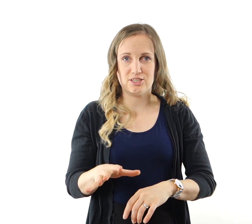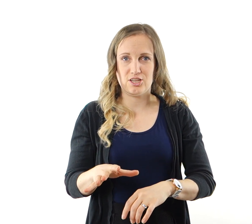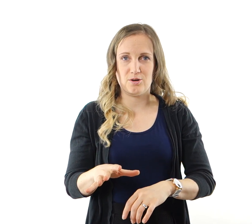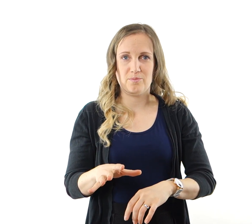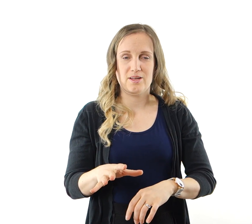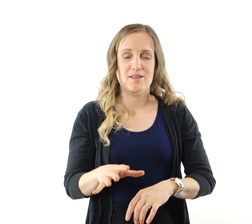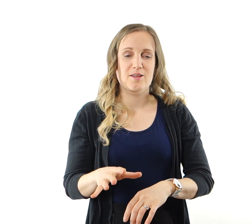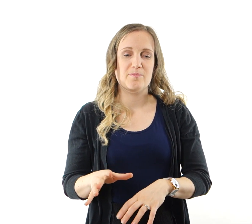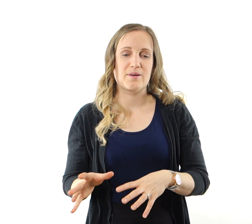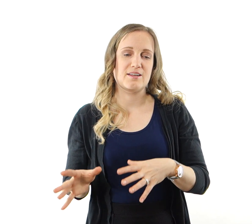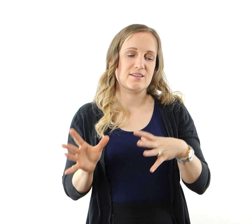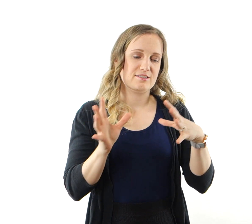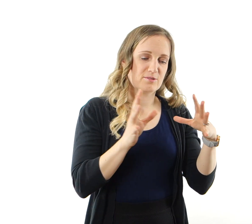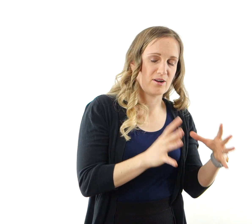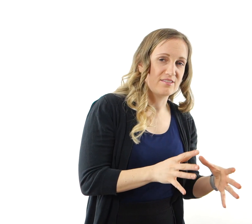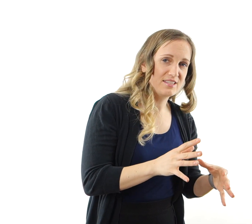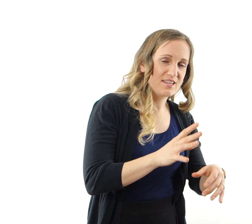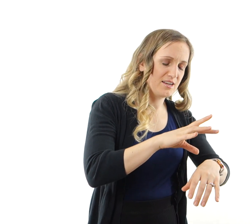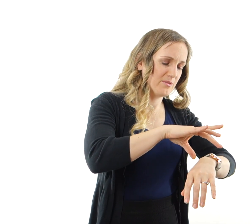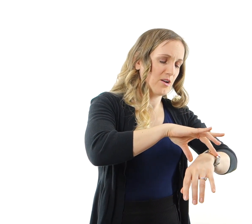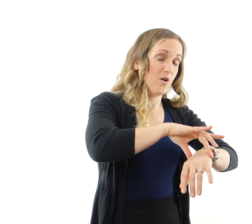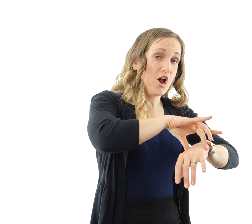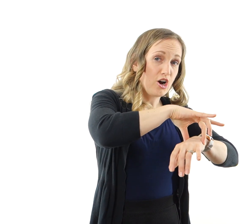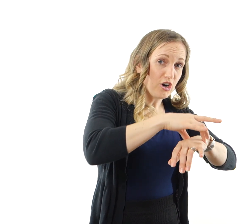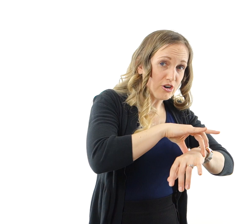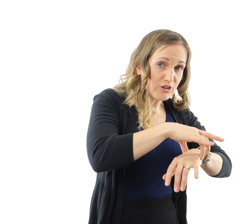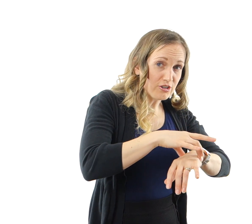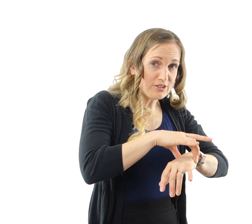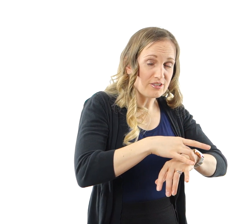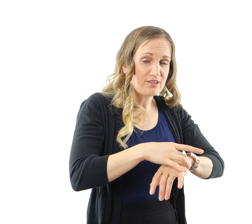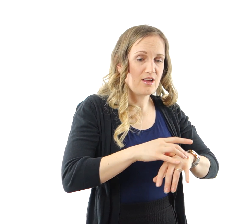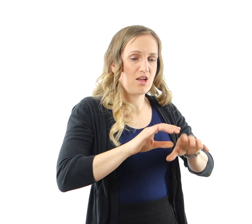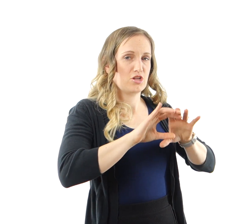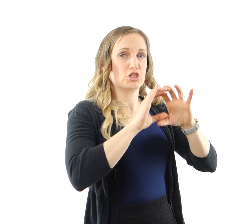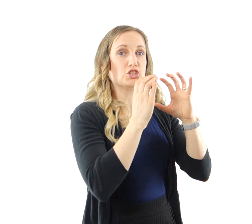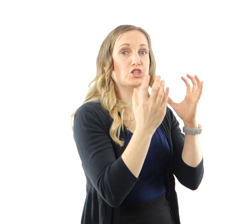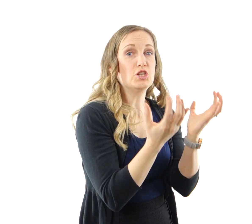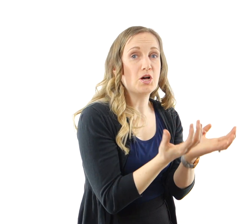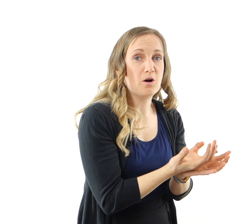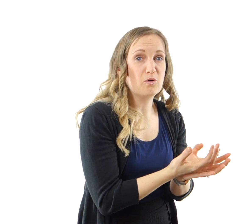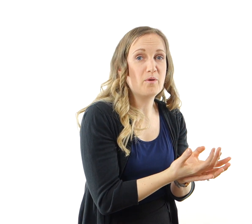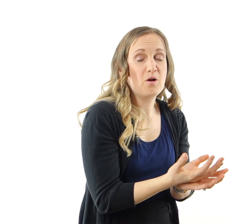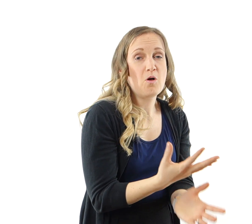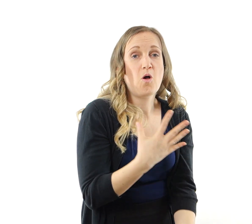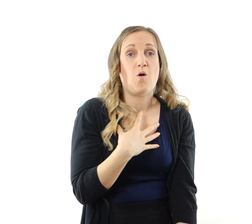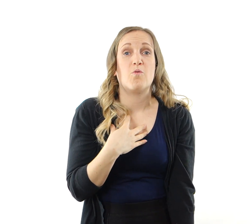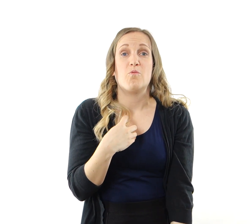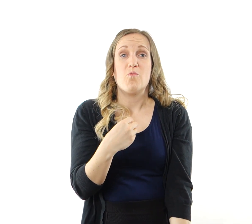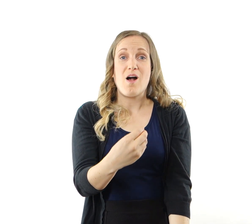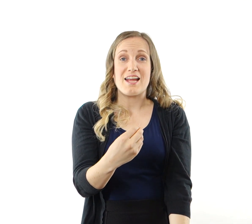globe. But so we're on this side and we go earth, globe,